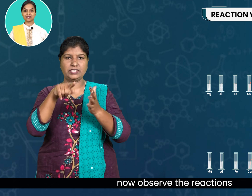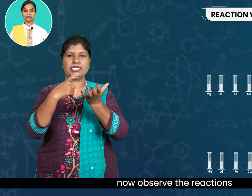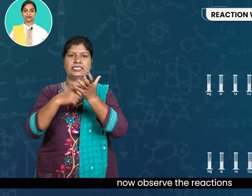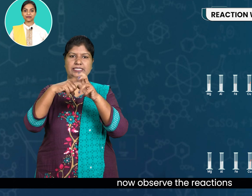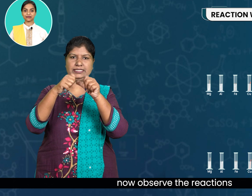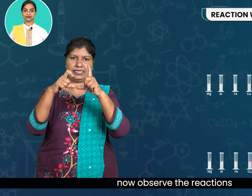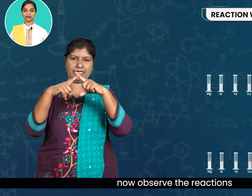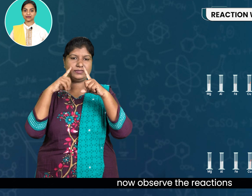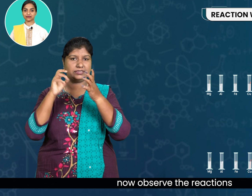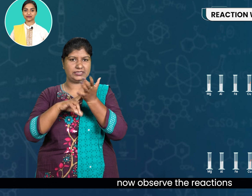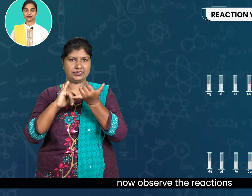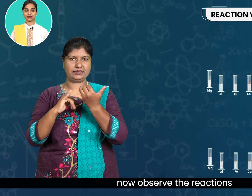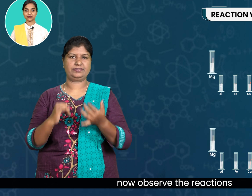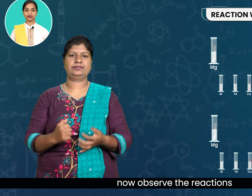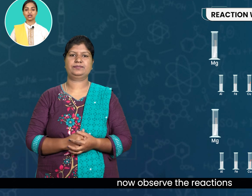reactions.